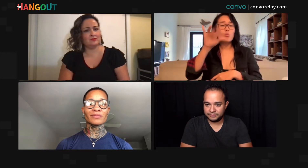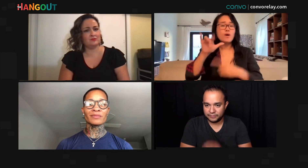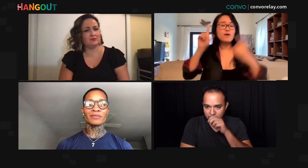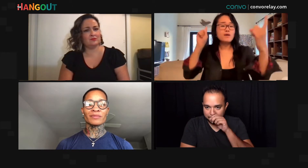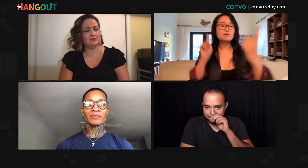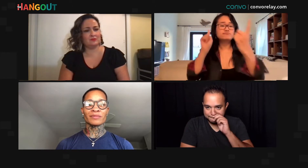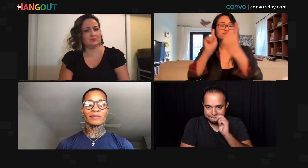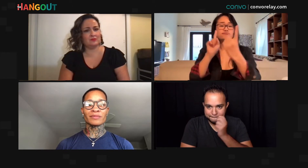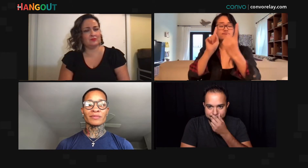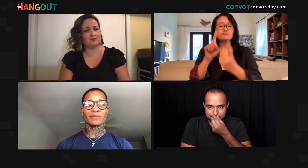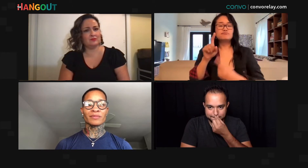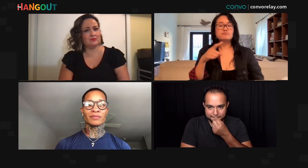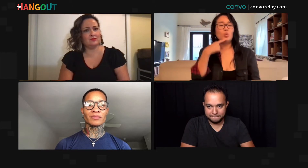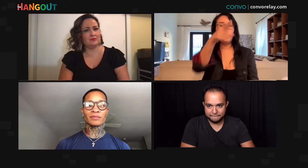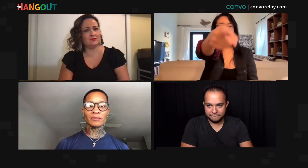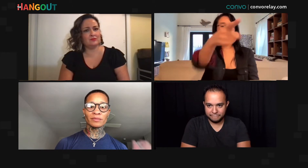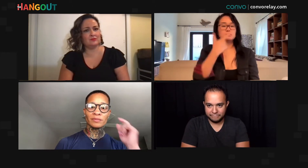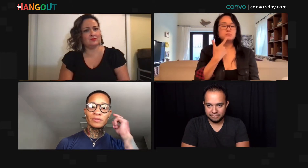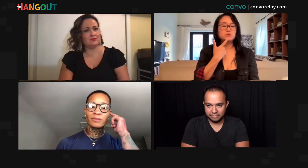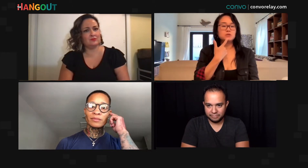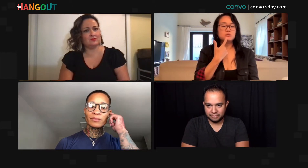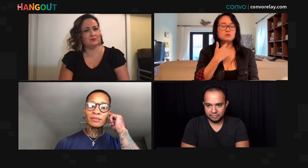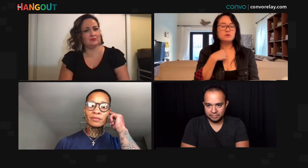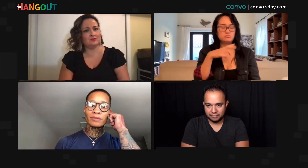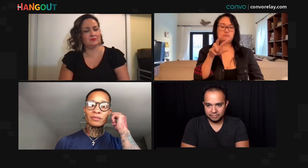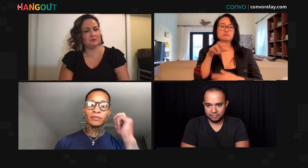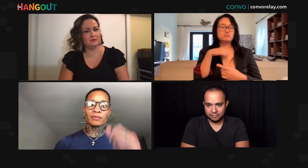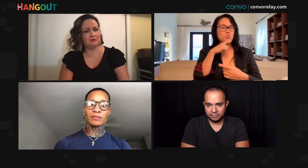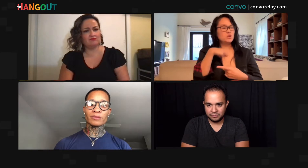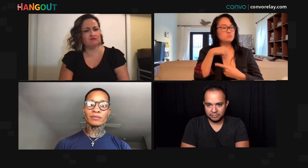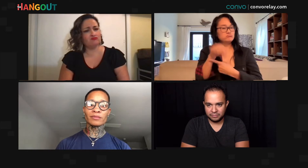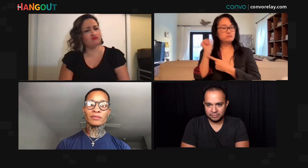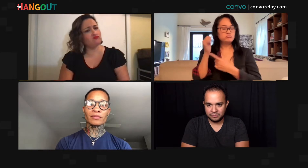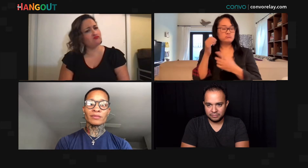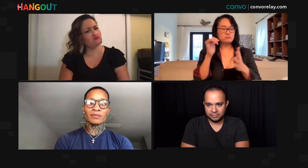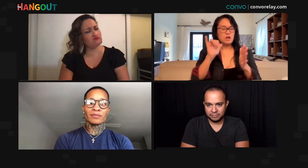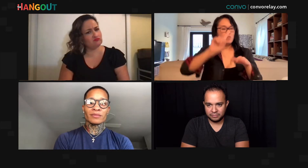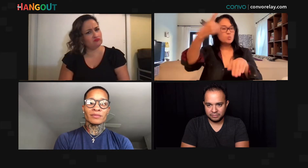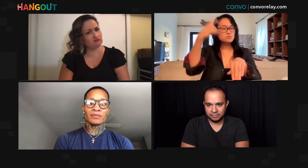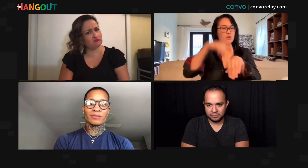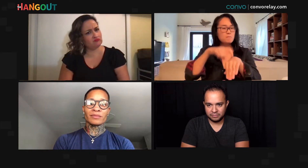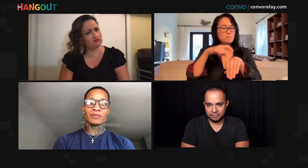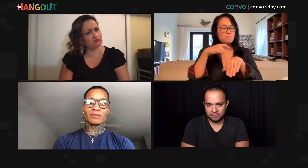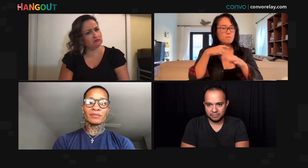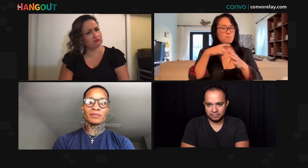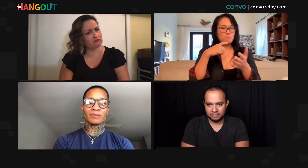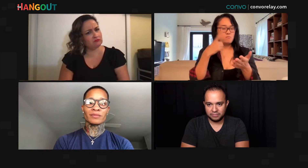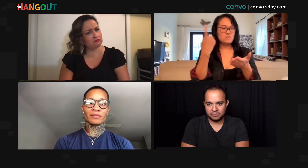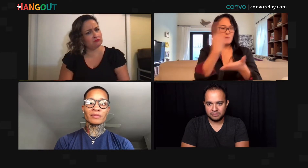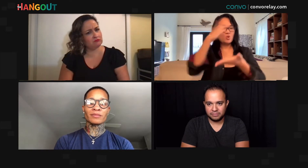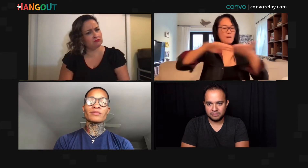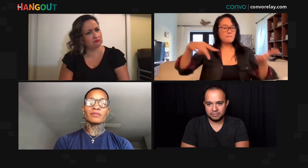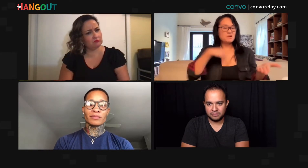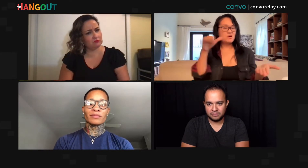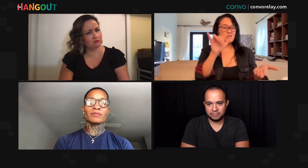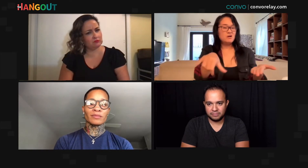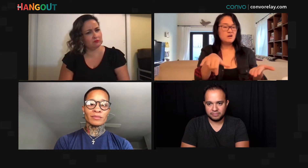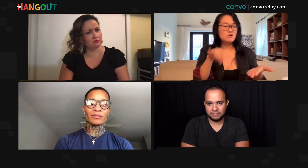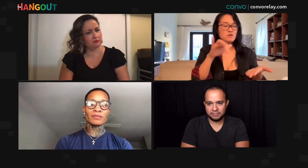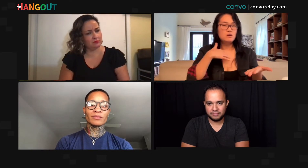of the blue in the hallway. He just points to me and says, "You're a lesbian." And I was taken aback because that was the first time someone had